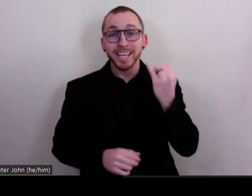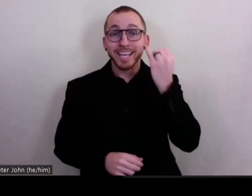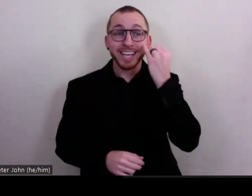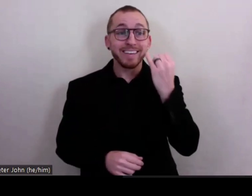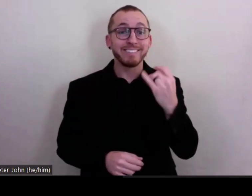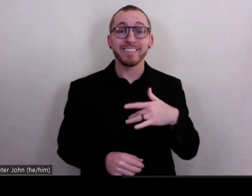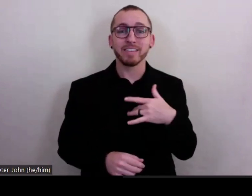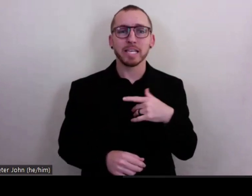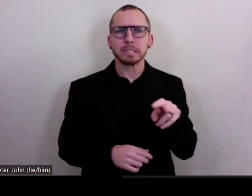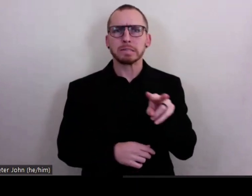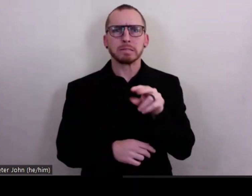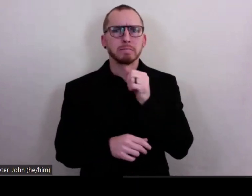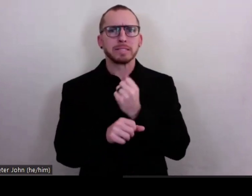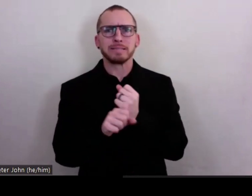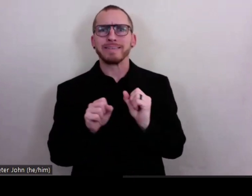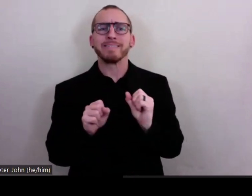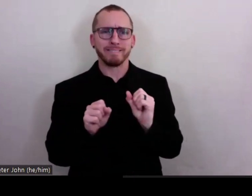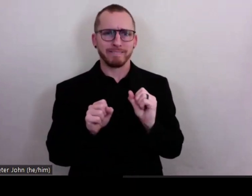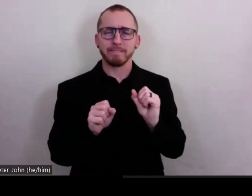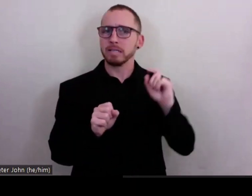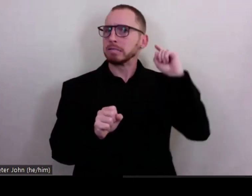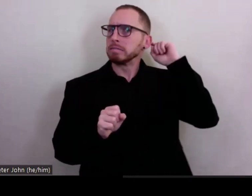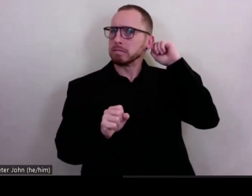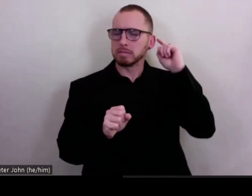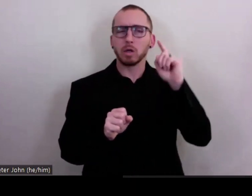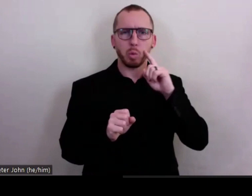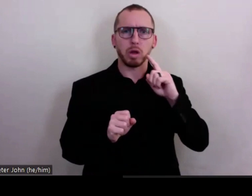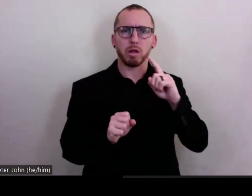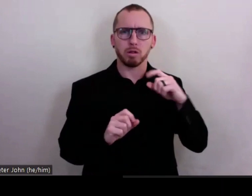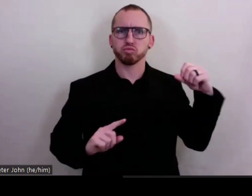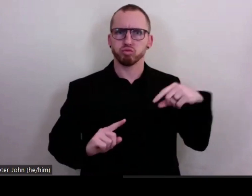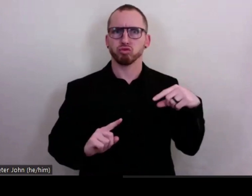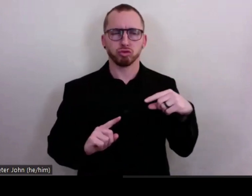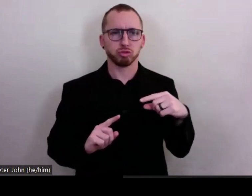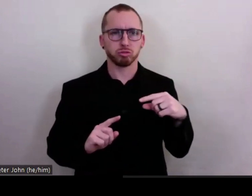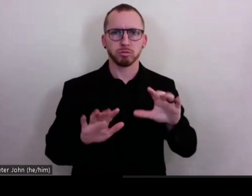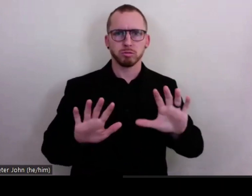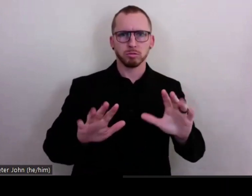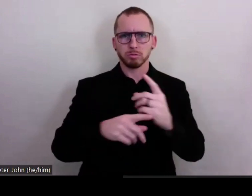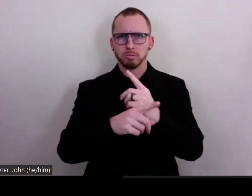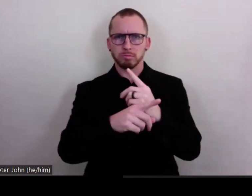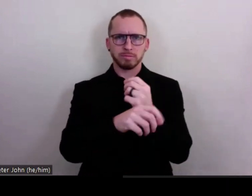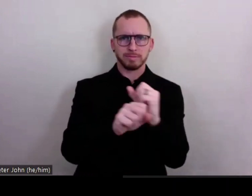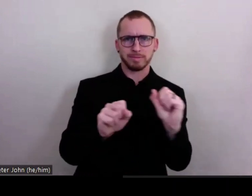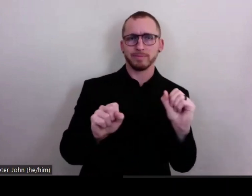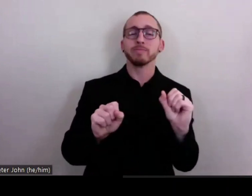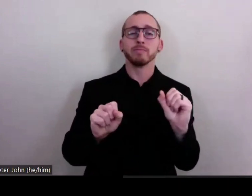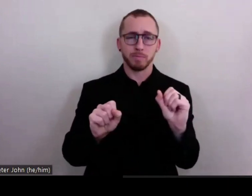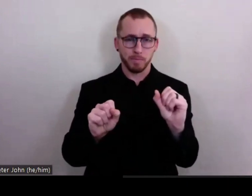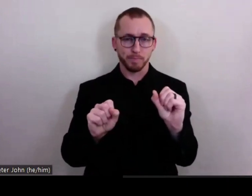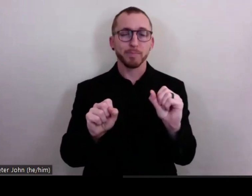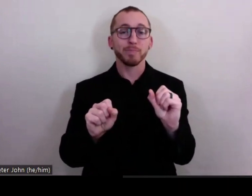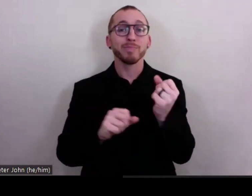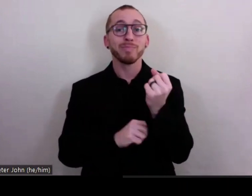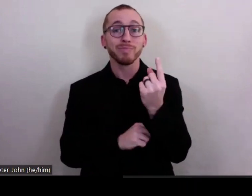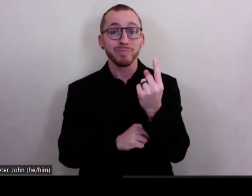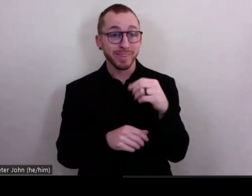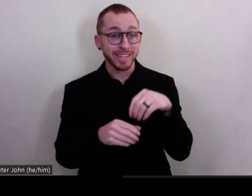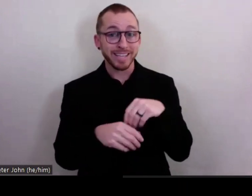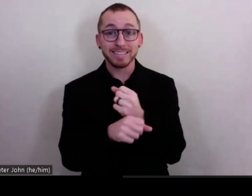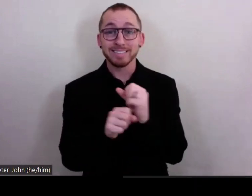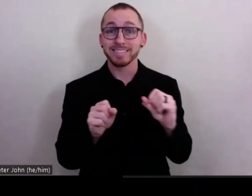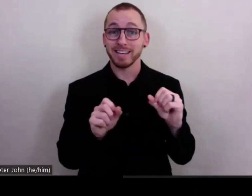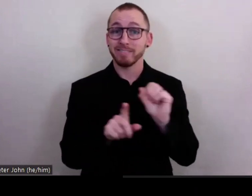systems, I love this example that years and years ago someone described. It's like they have a faulty car alarm. And so what happens is